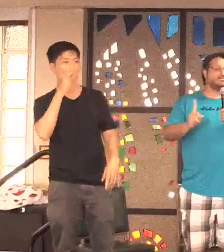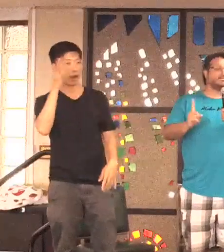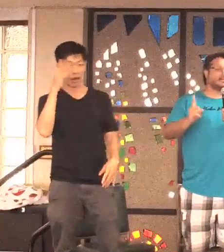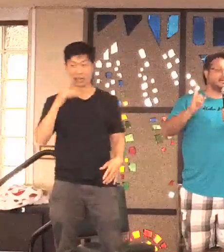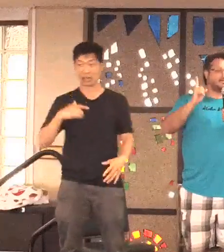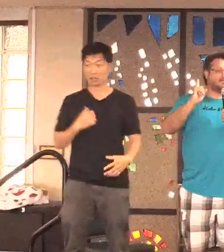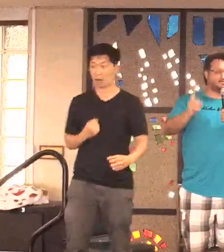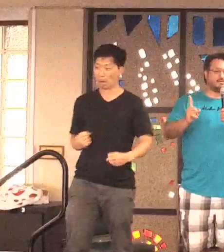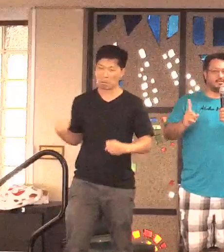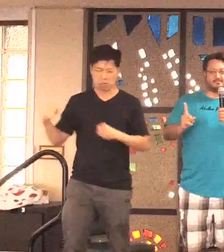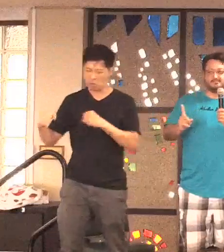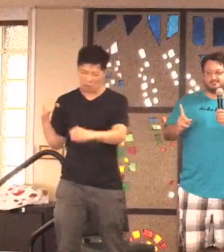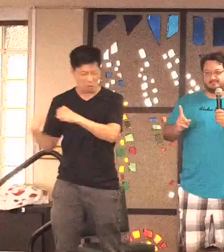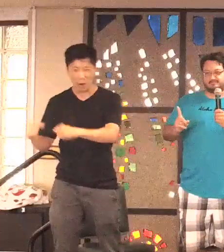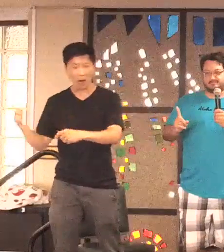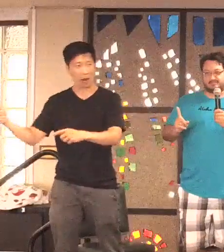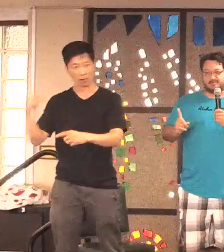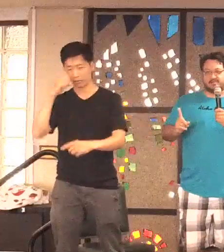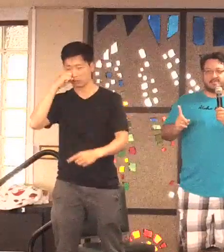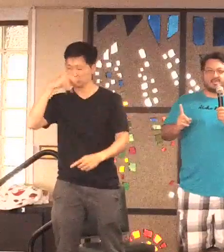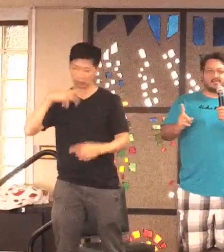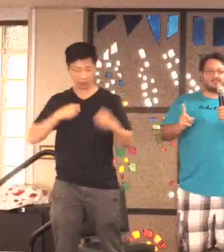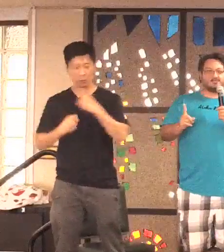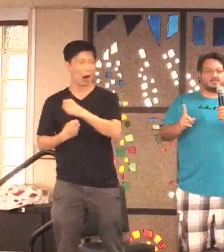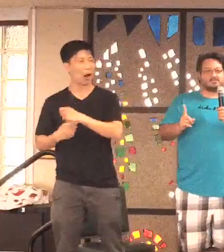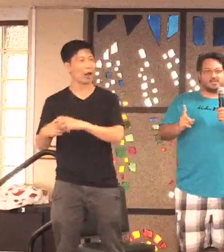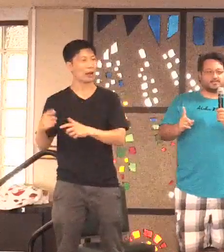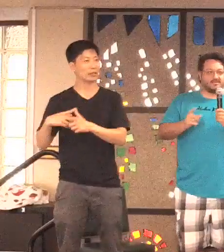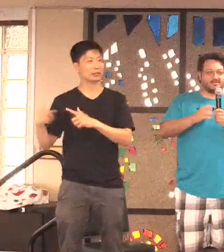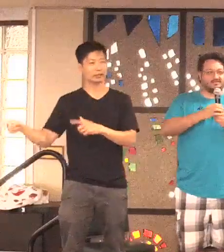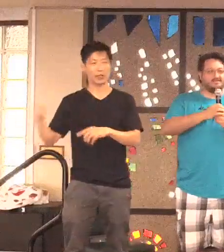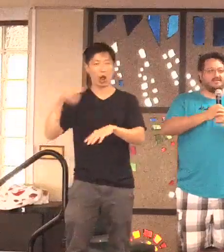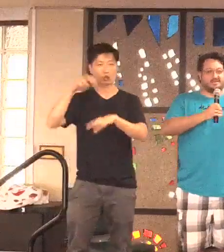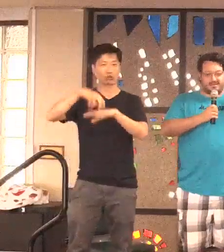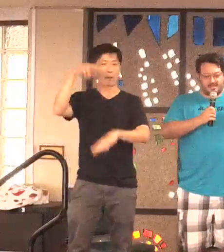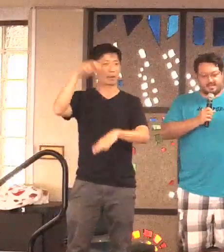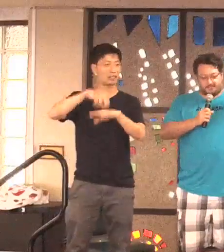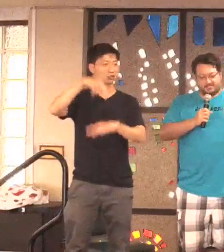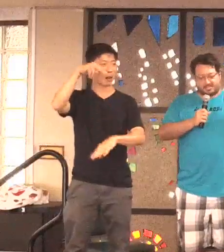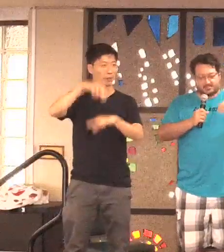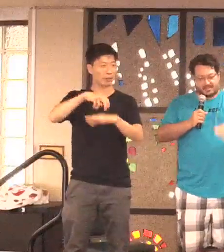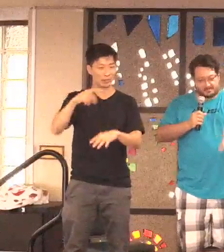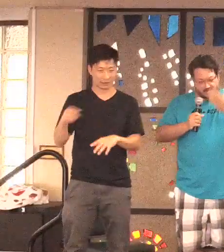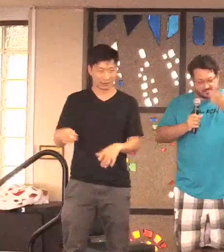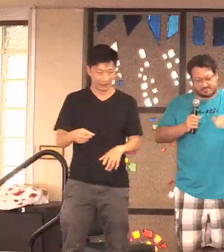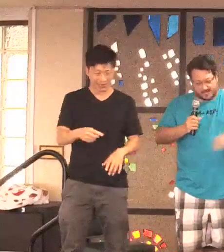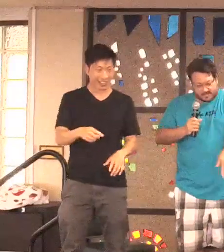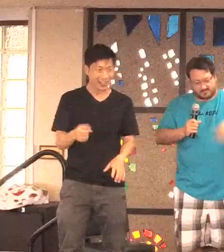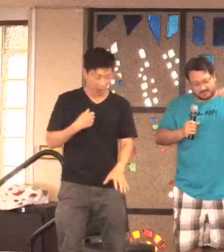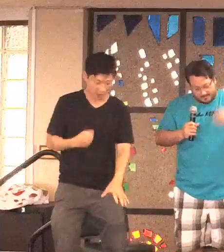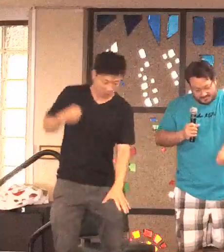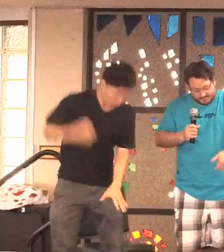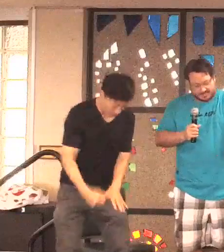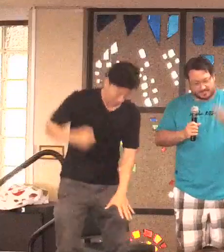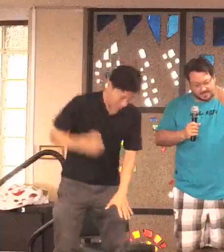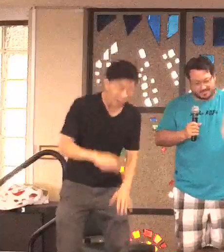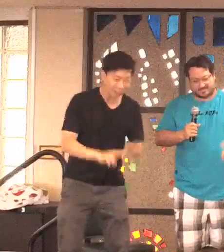beat him up. I made his nose bleed, and he was on a trampoline. And I kept punching him, and he kept bouncing him back up.